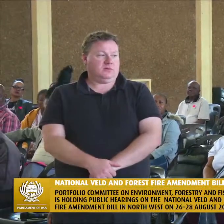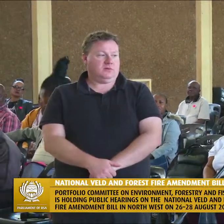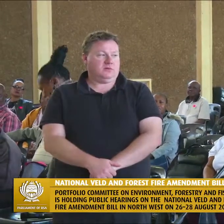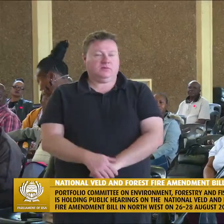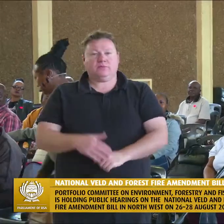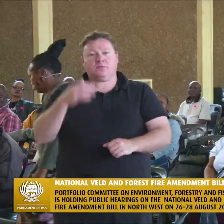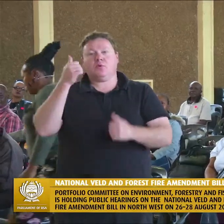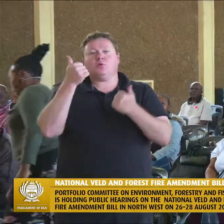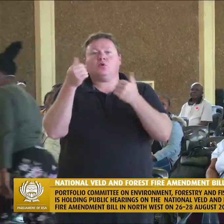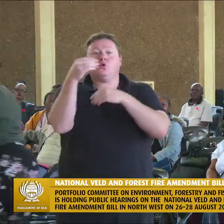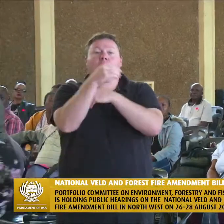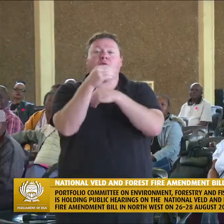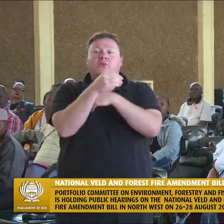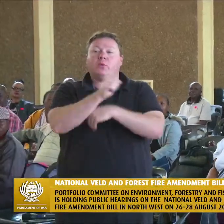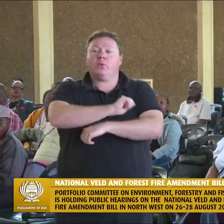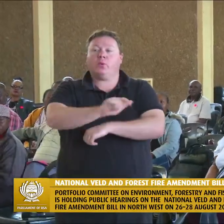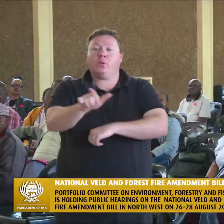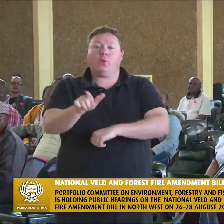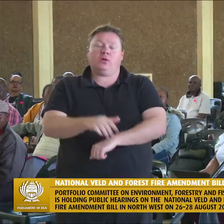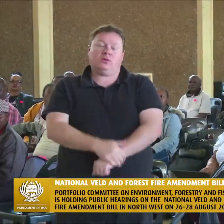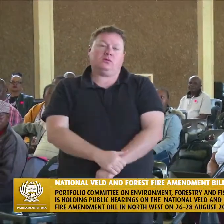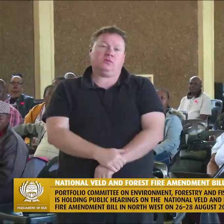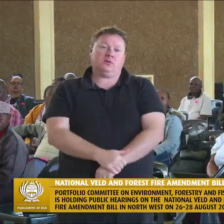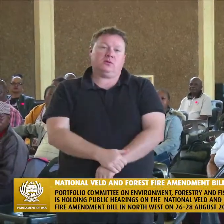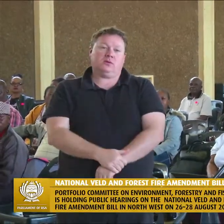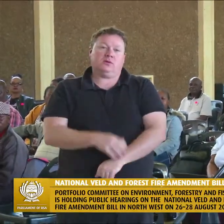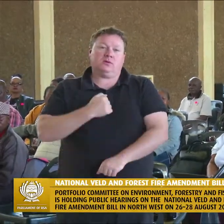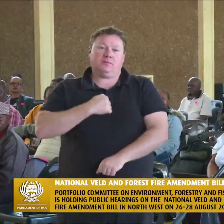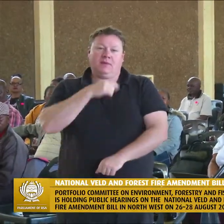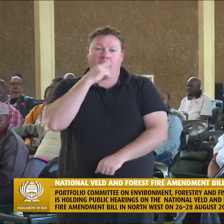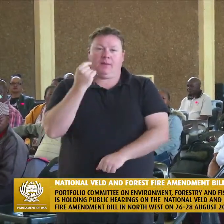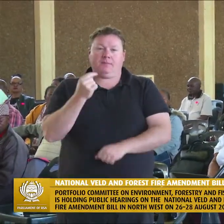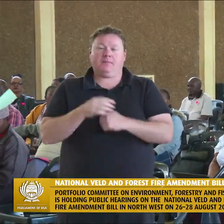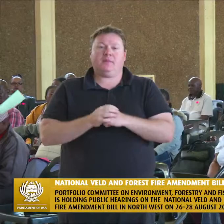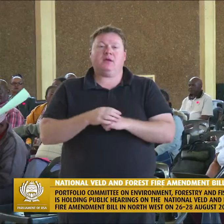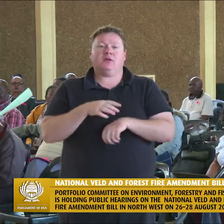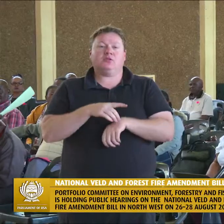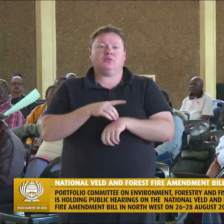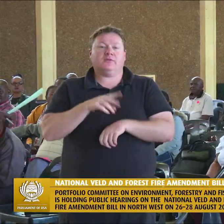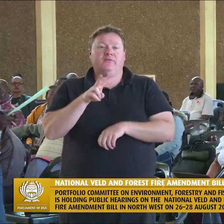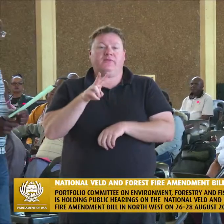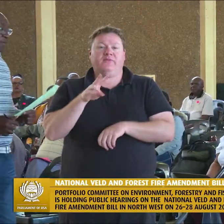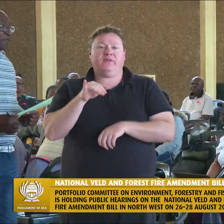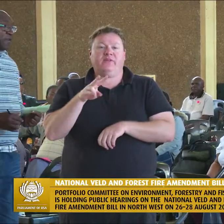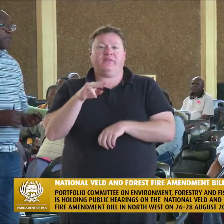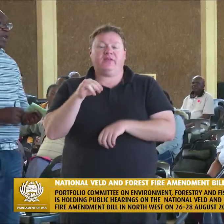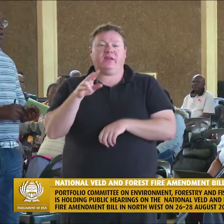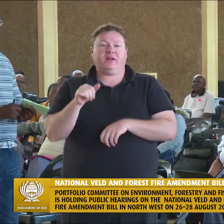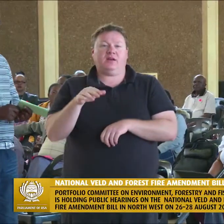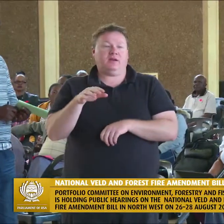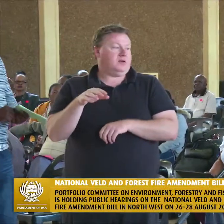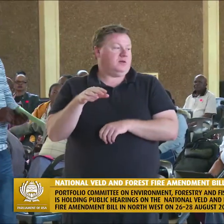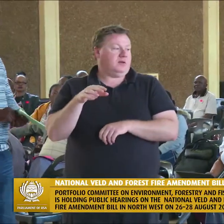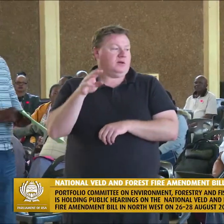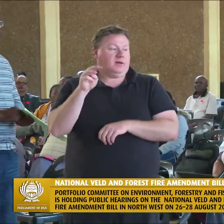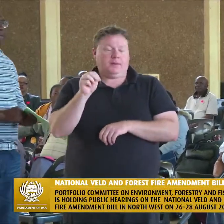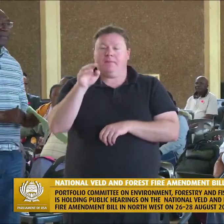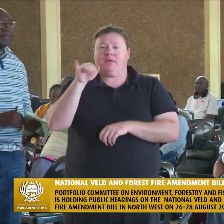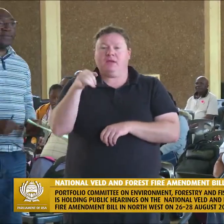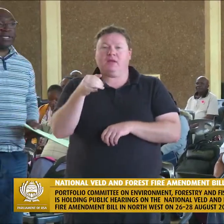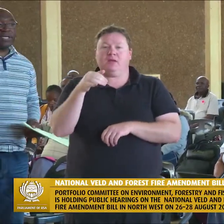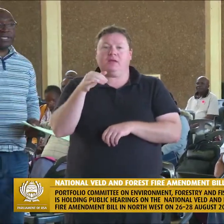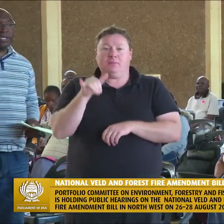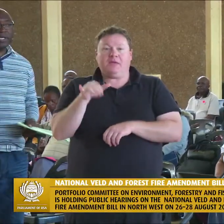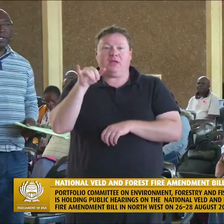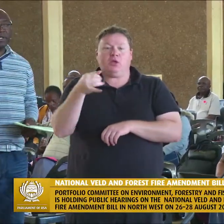everyone can you do medicine my name is viviane vivian mioli